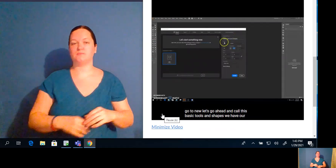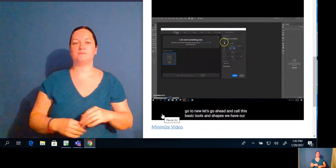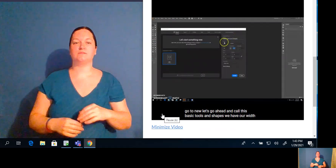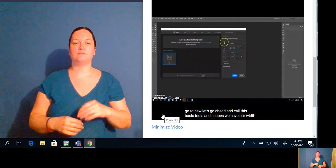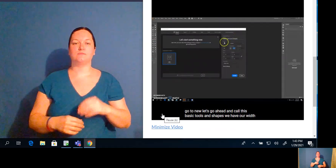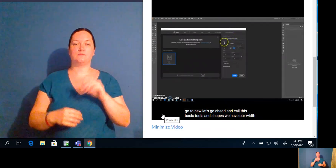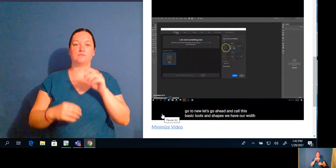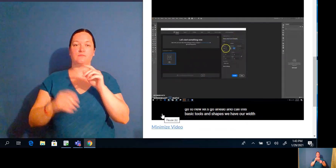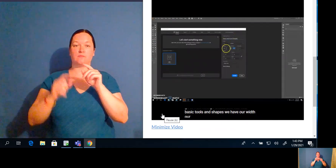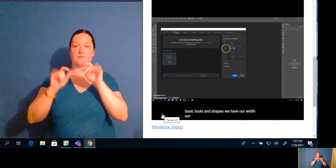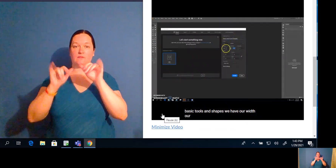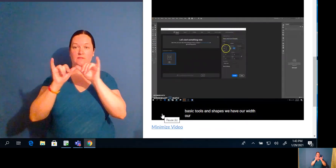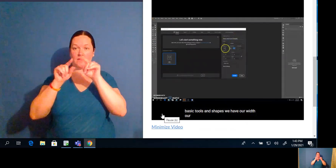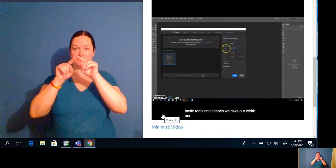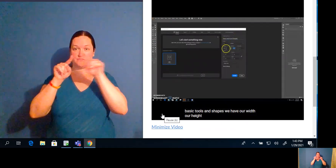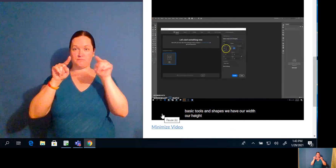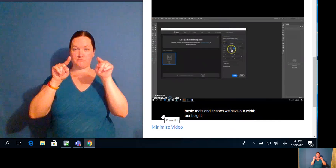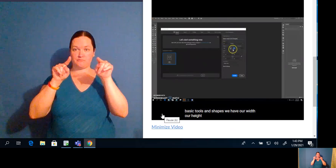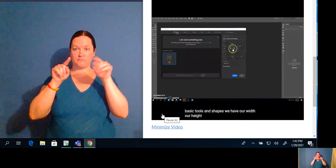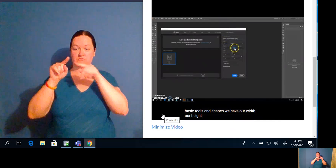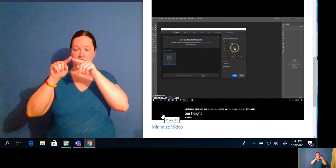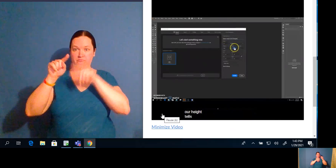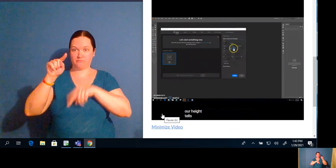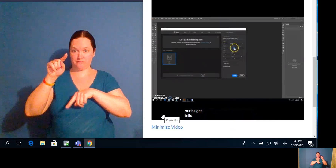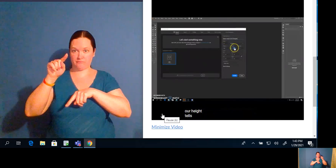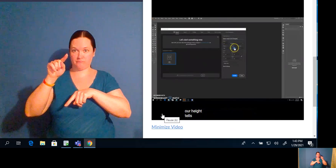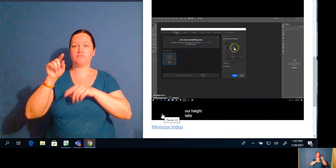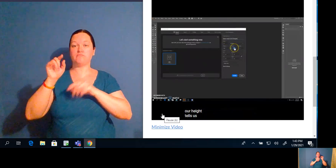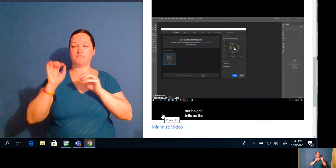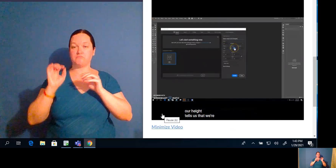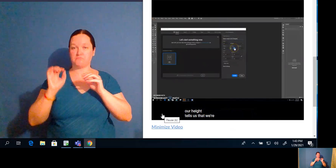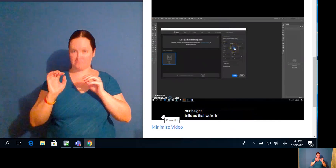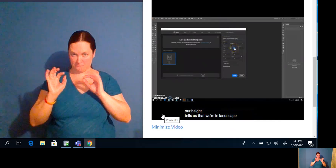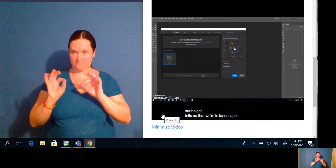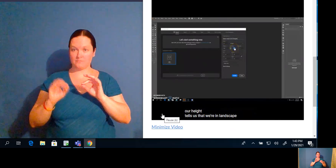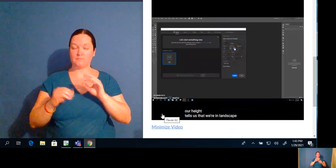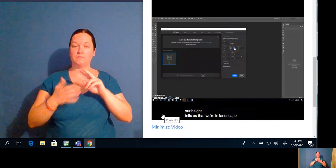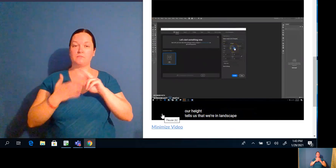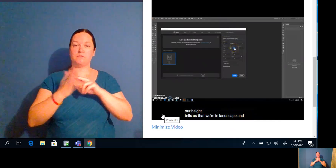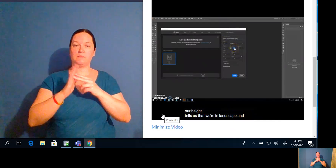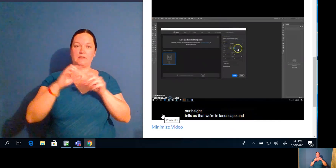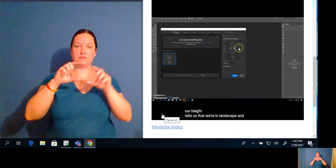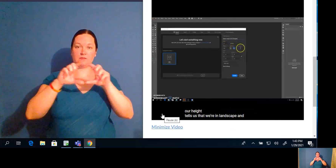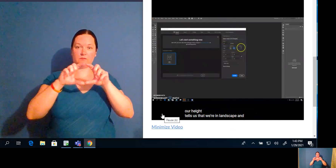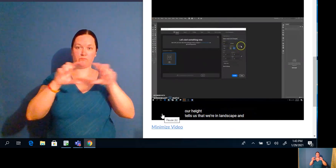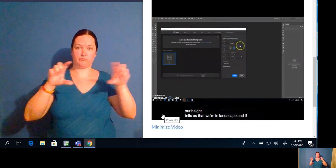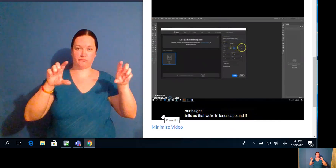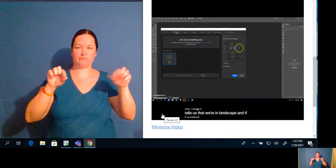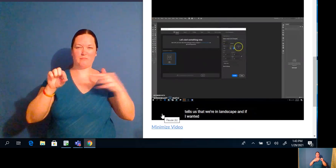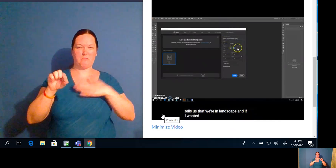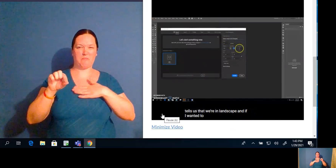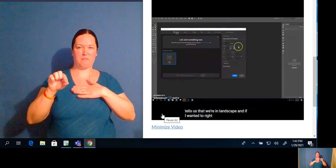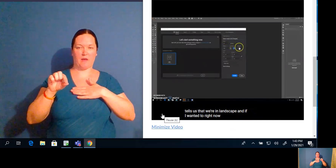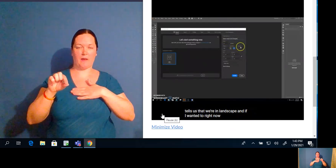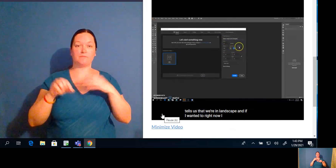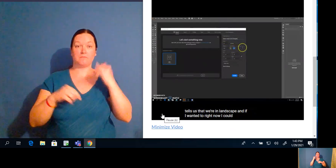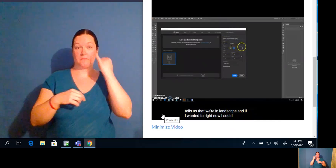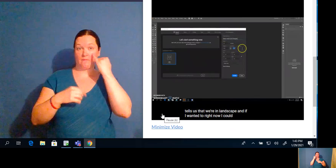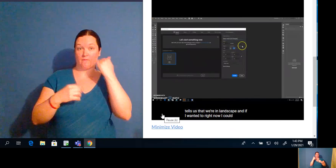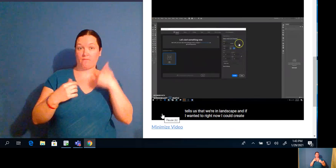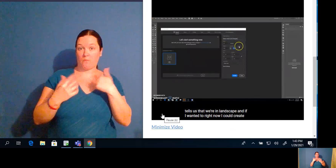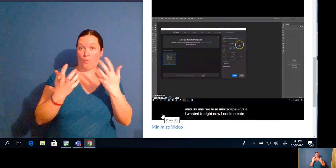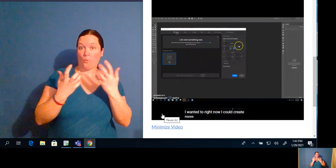We have our width, our height, tells us that we're in landscape. And if I wanted to